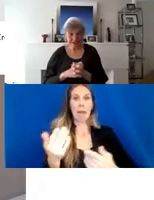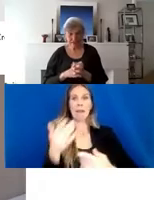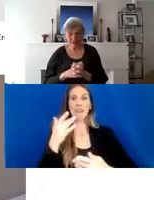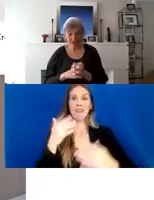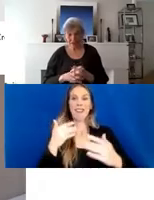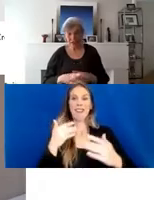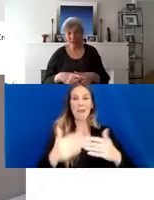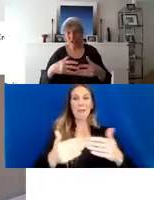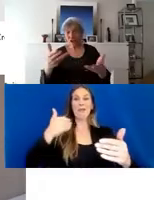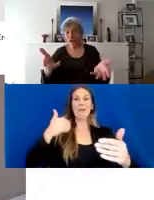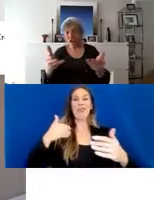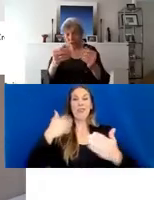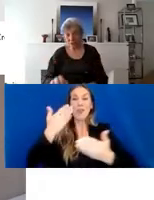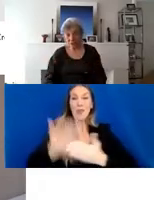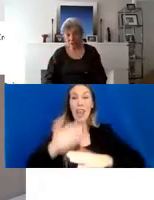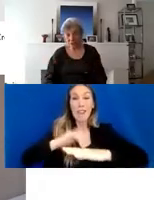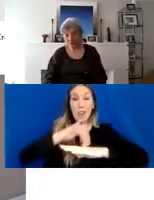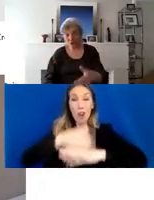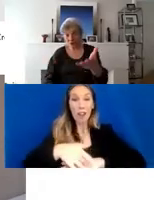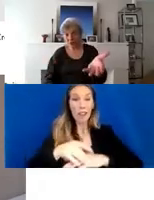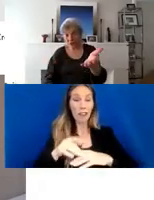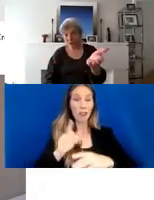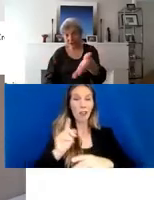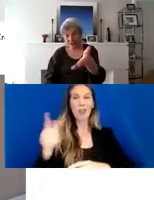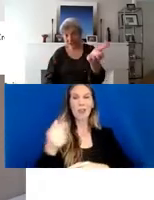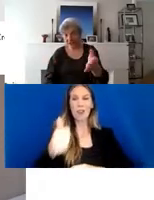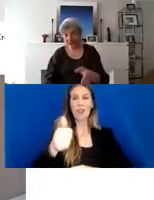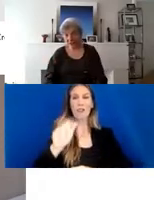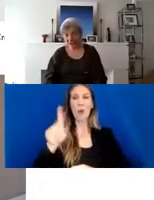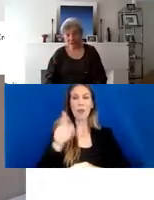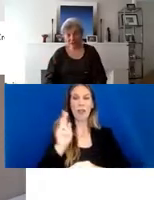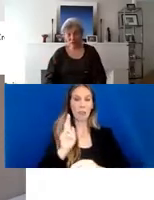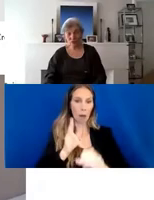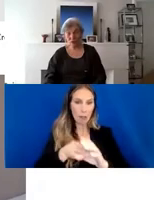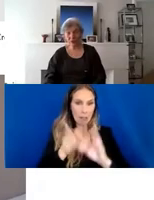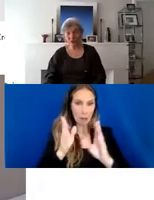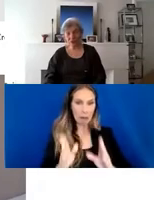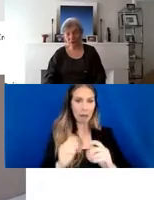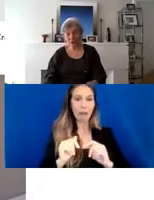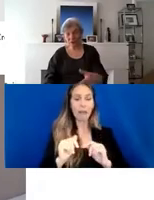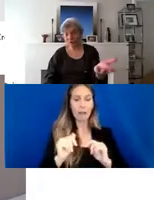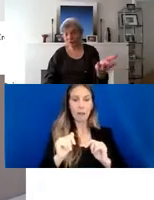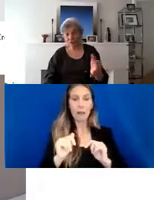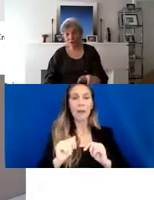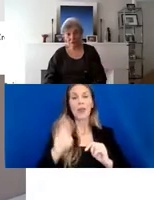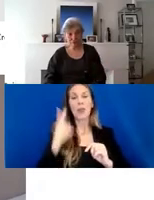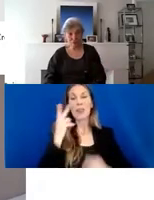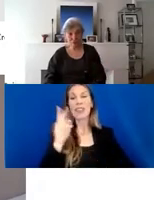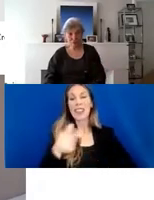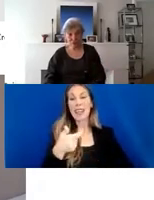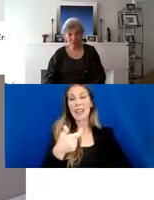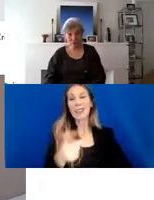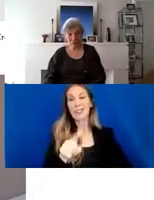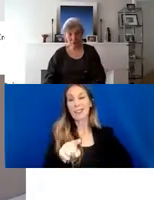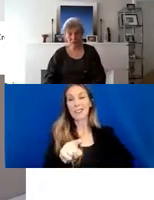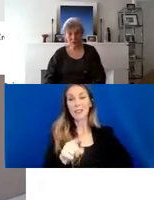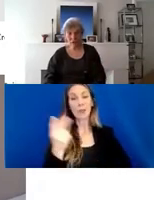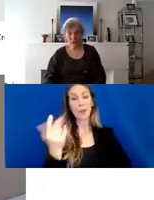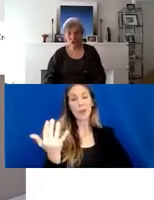an attendee, you will be seeing that and waiting to come in for a 10:40